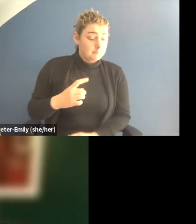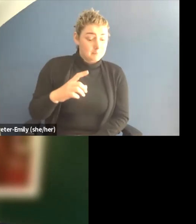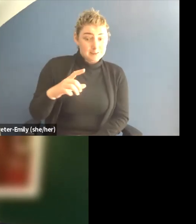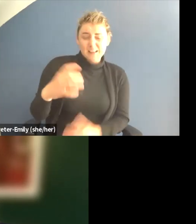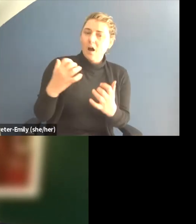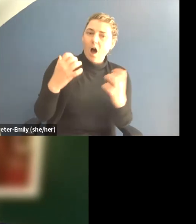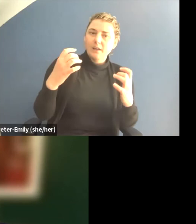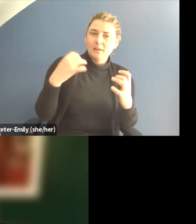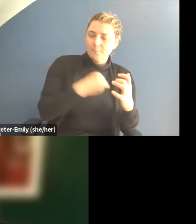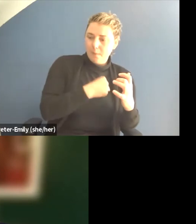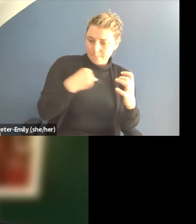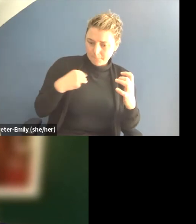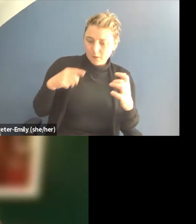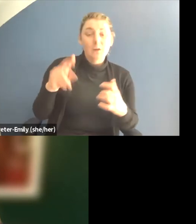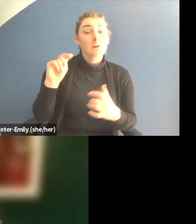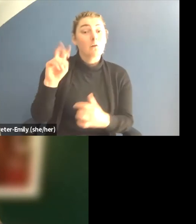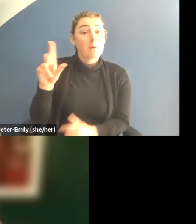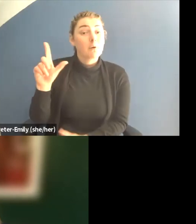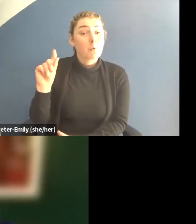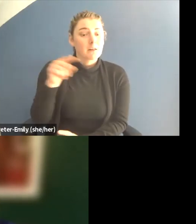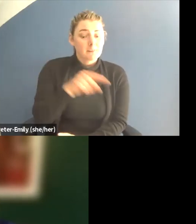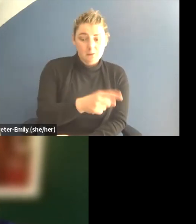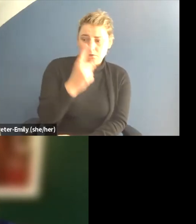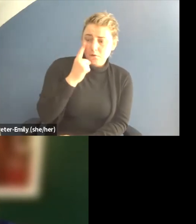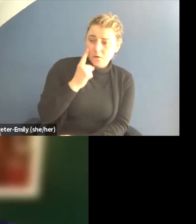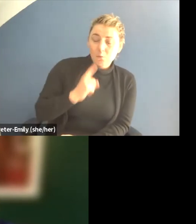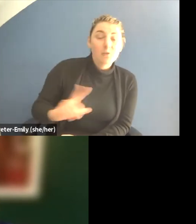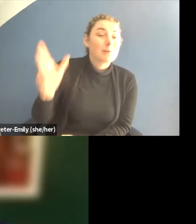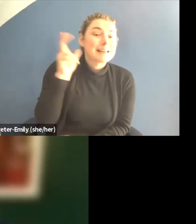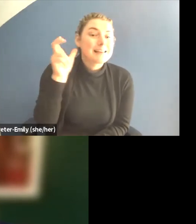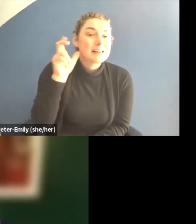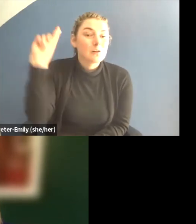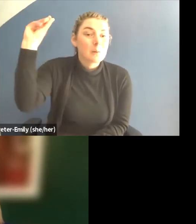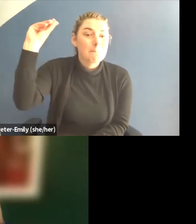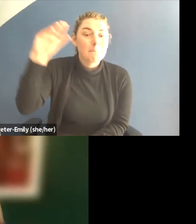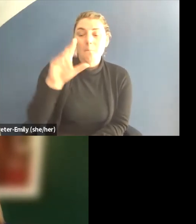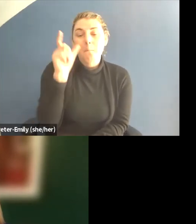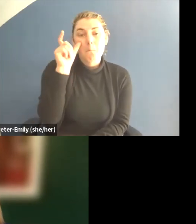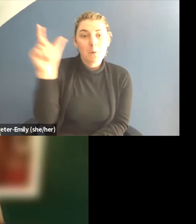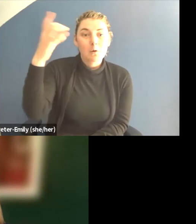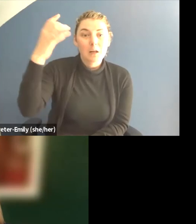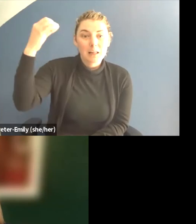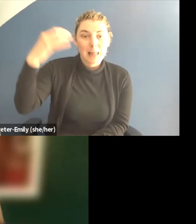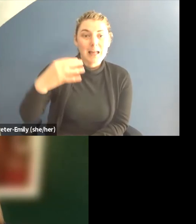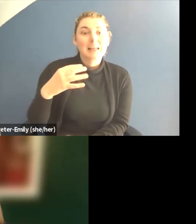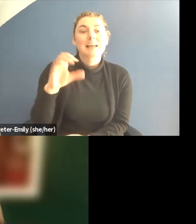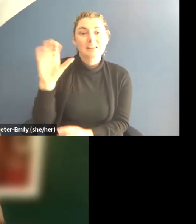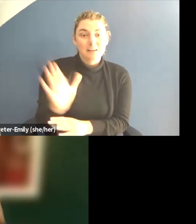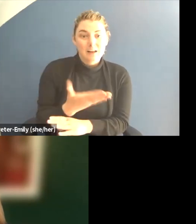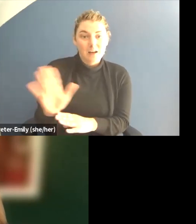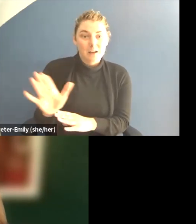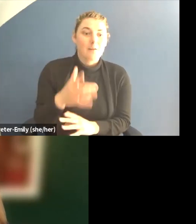audience member, November 20th, as she listened to the Moonlight Sonata, performed as part of WQXR's